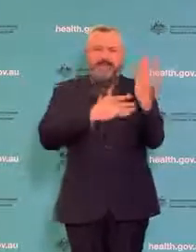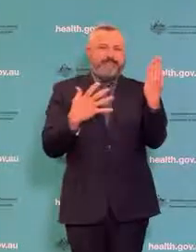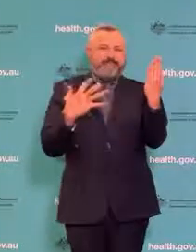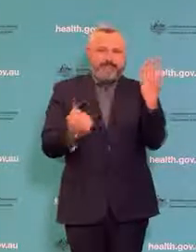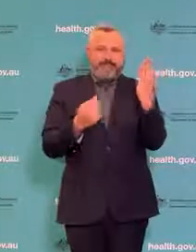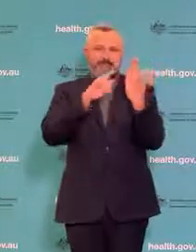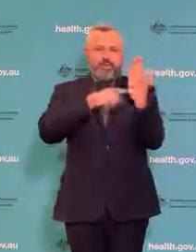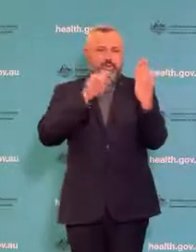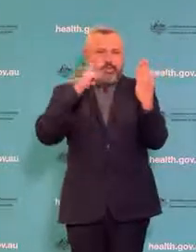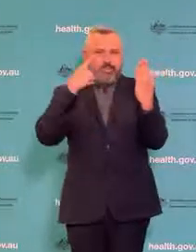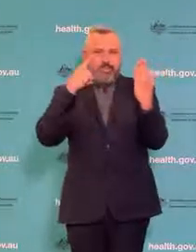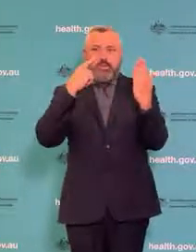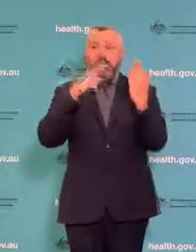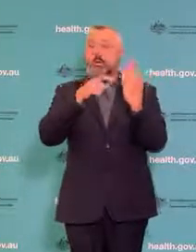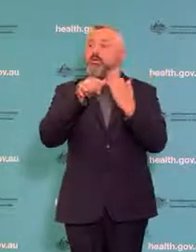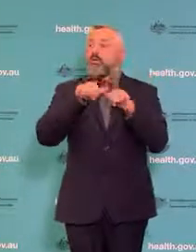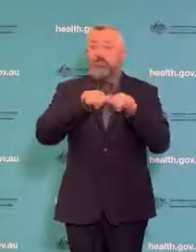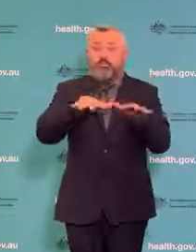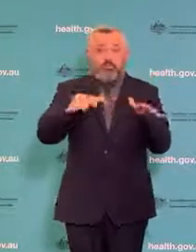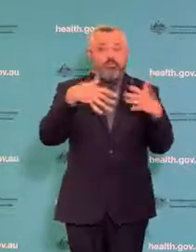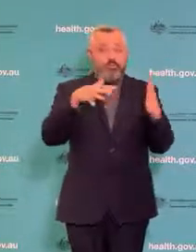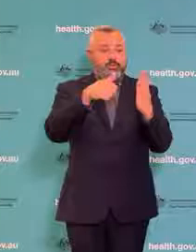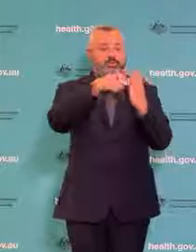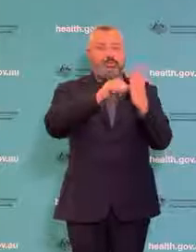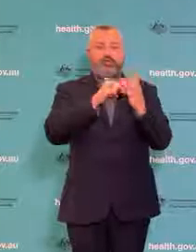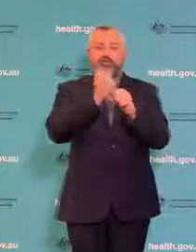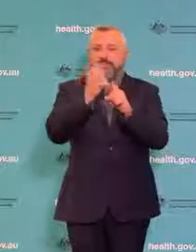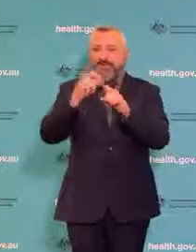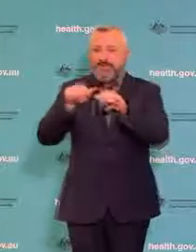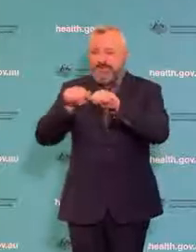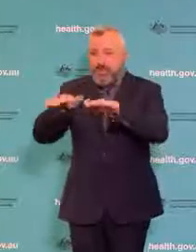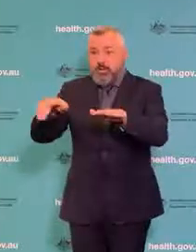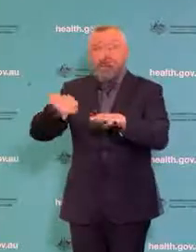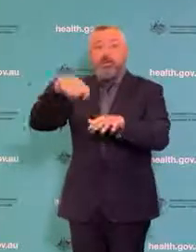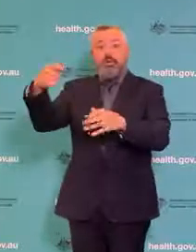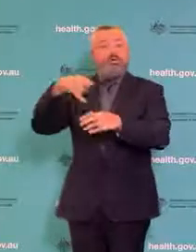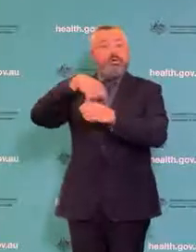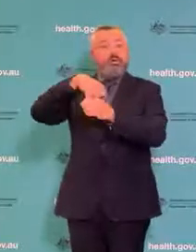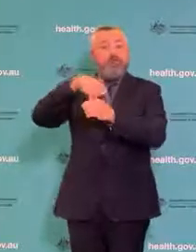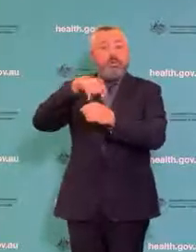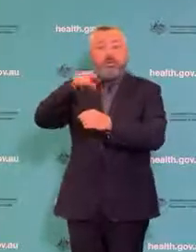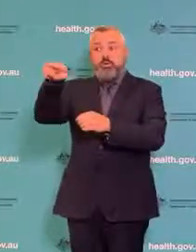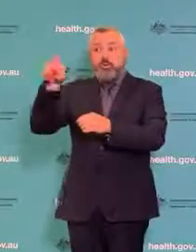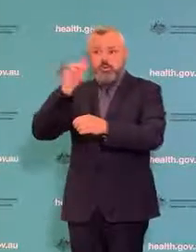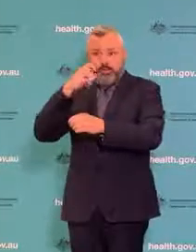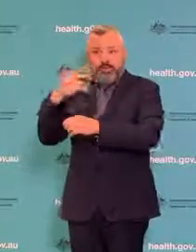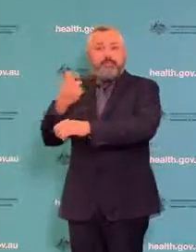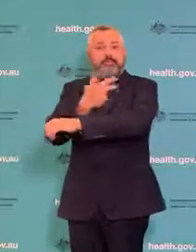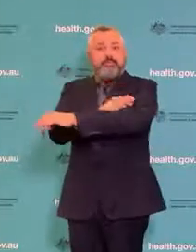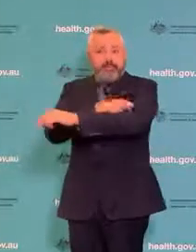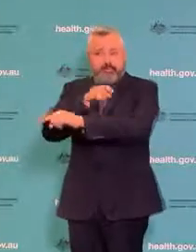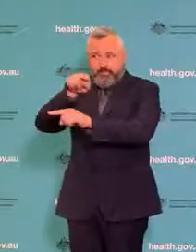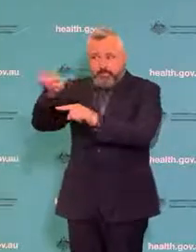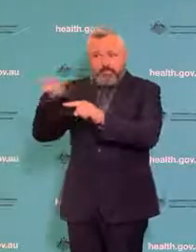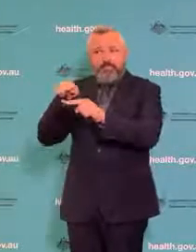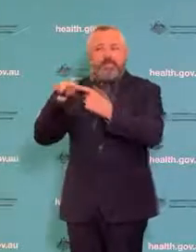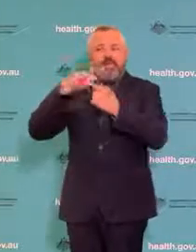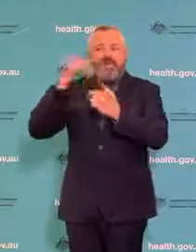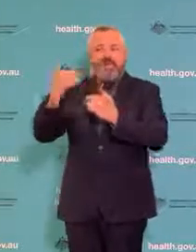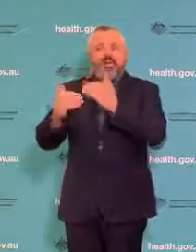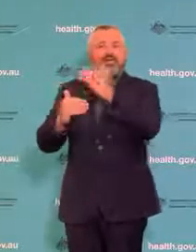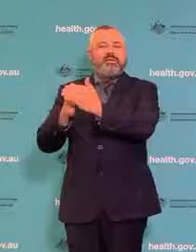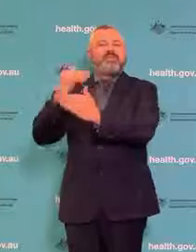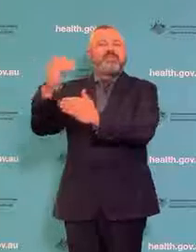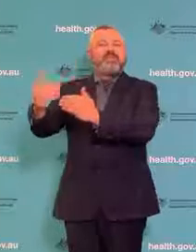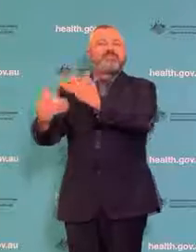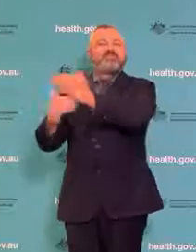general practice and through pharmacies as well, and that's a part of our program of rollout. We're also working